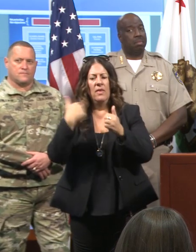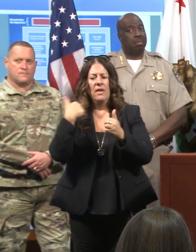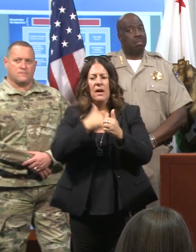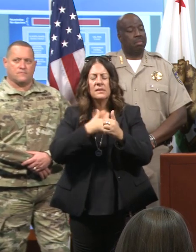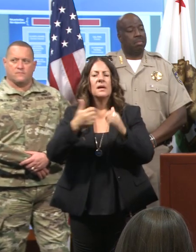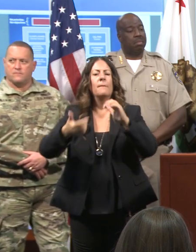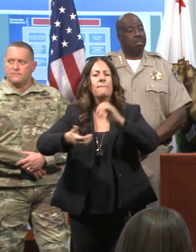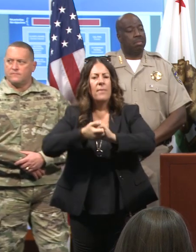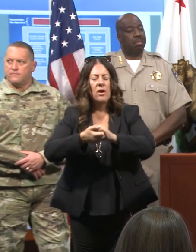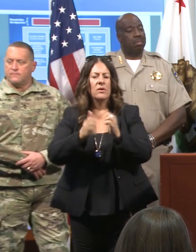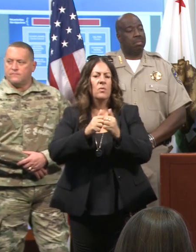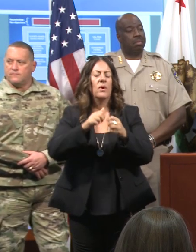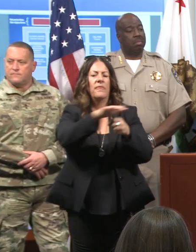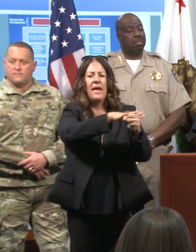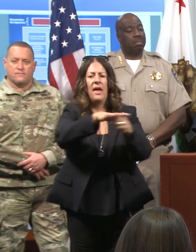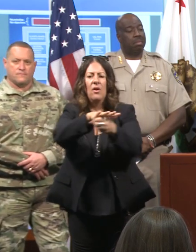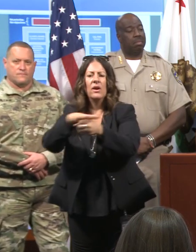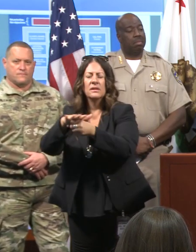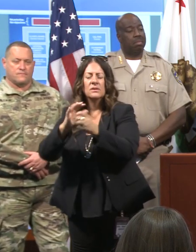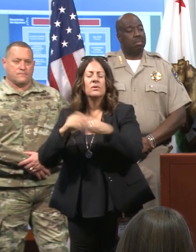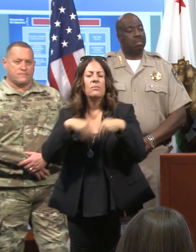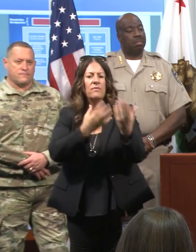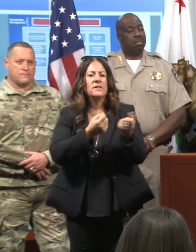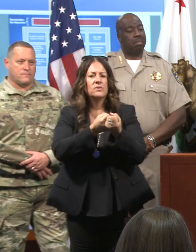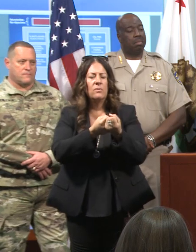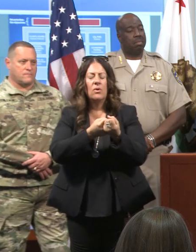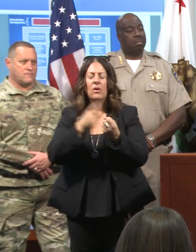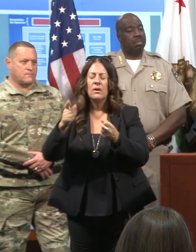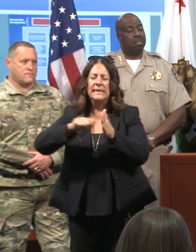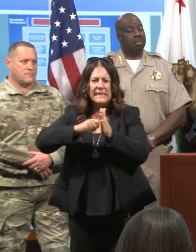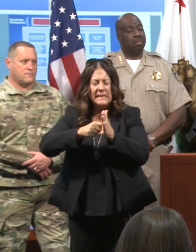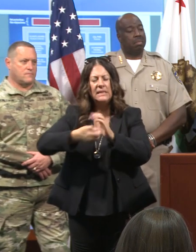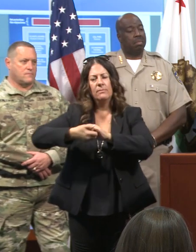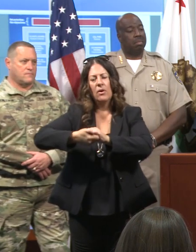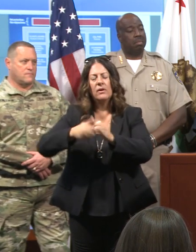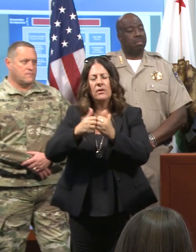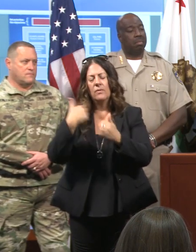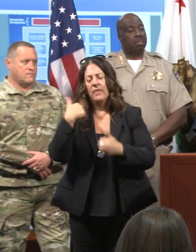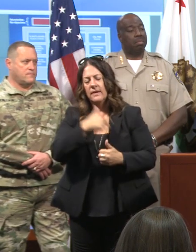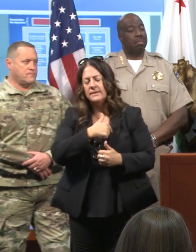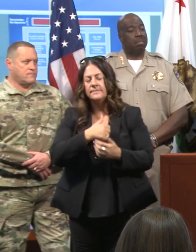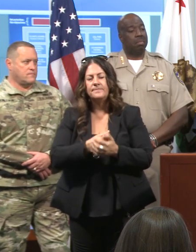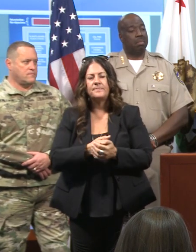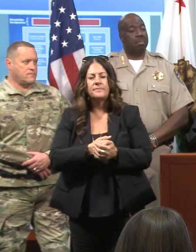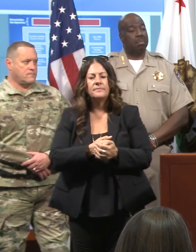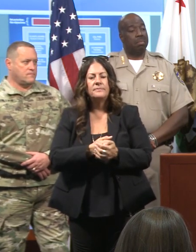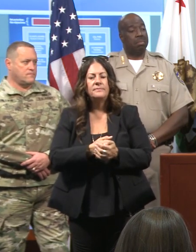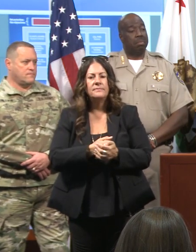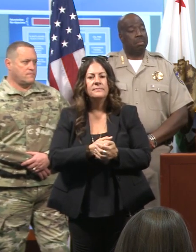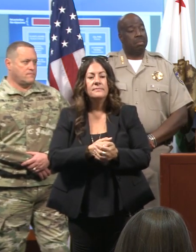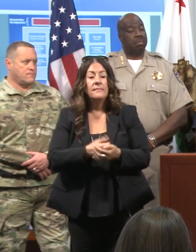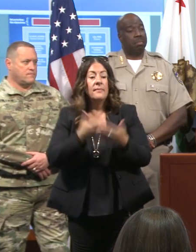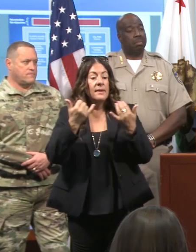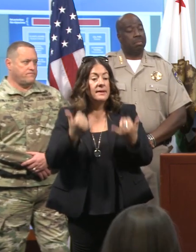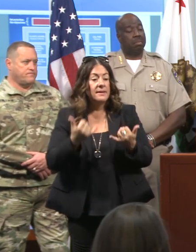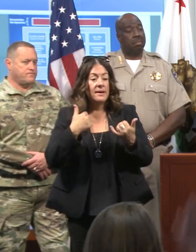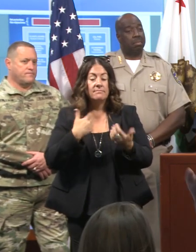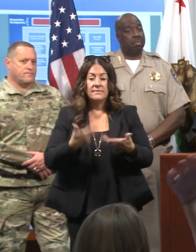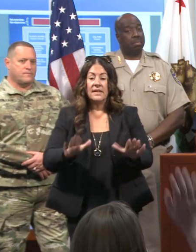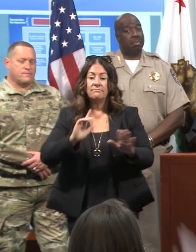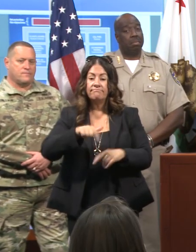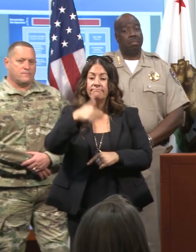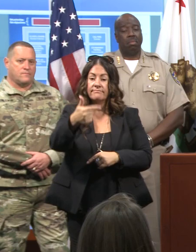operations, and they're a key partner for us as they move forward. So with that, I'd be happy to take any